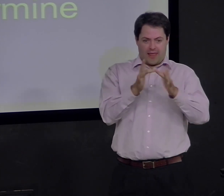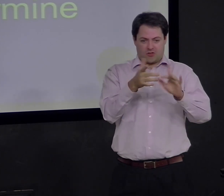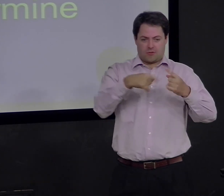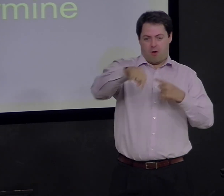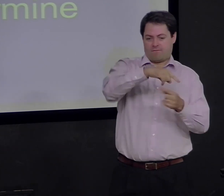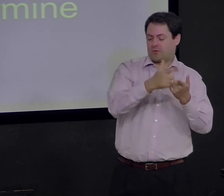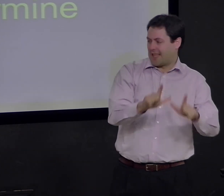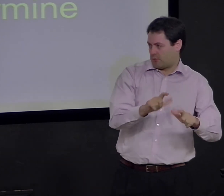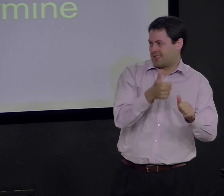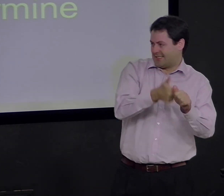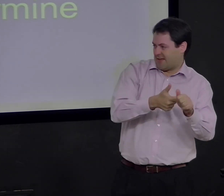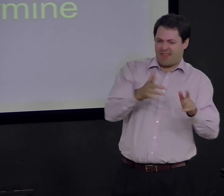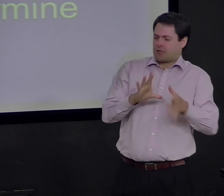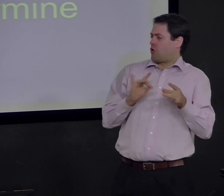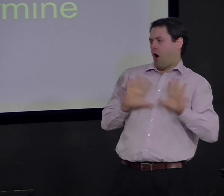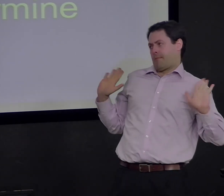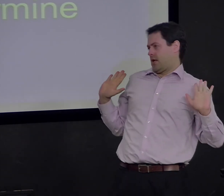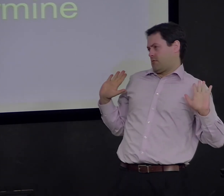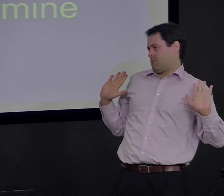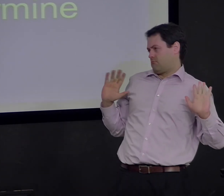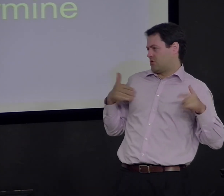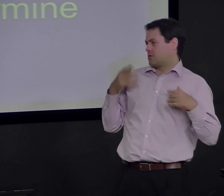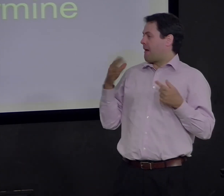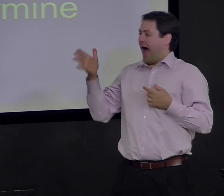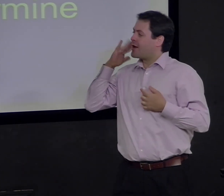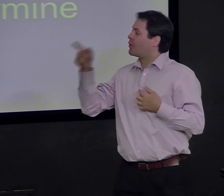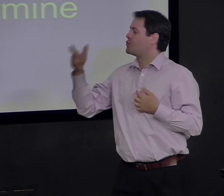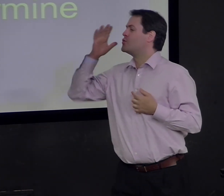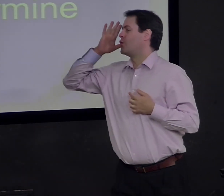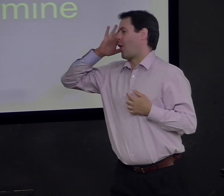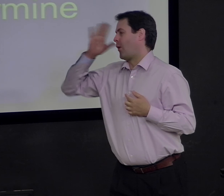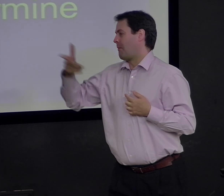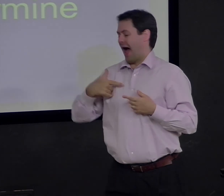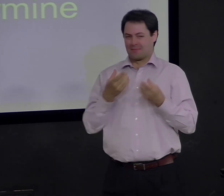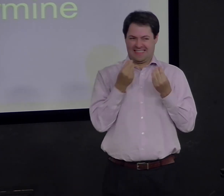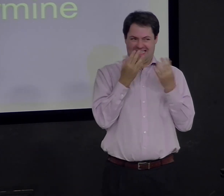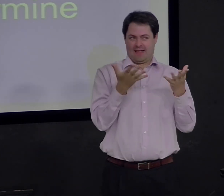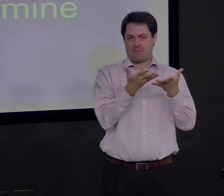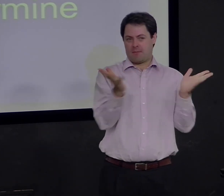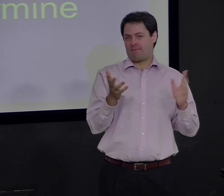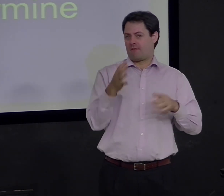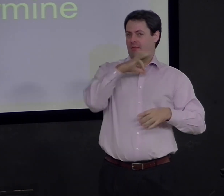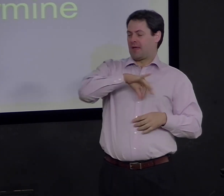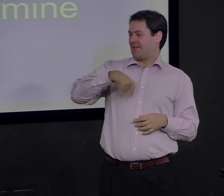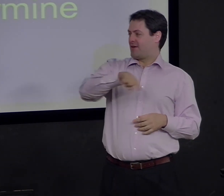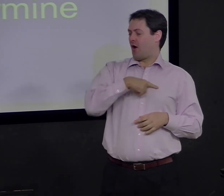French. So when I that's just a comment. I'm seeing